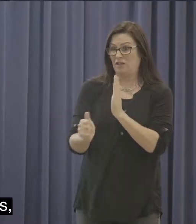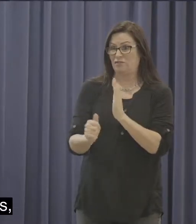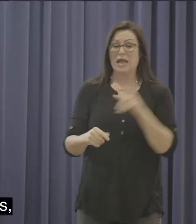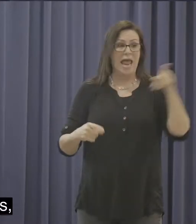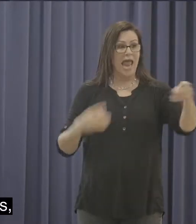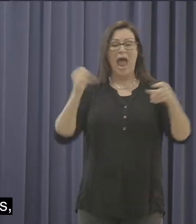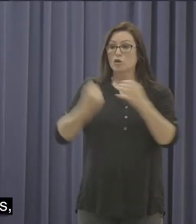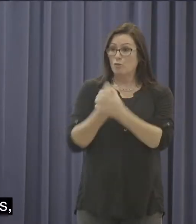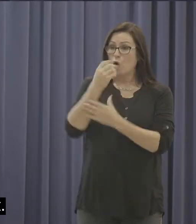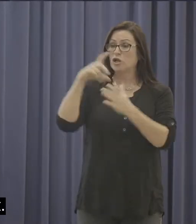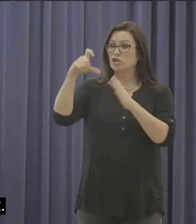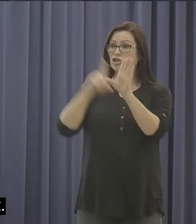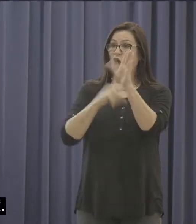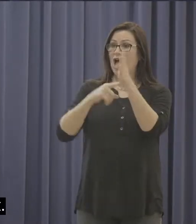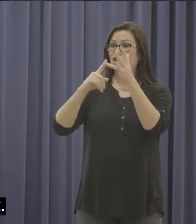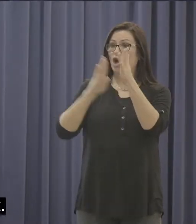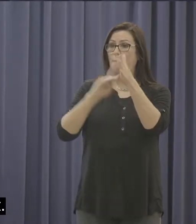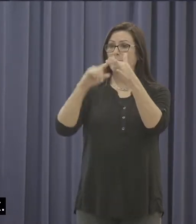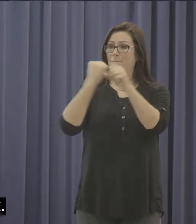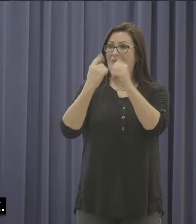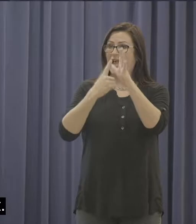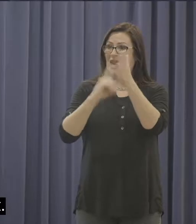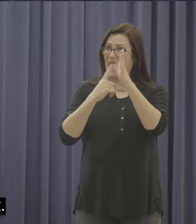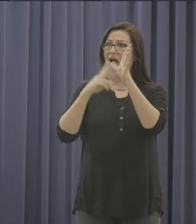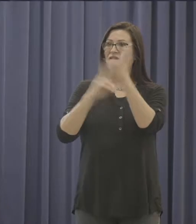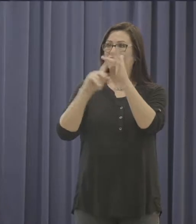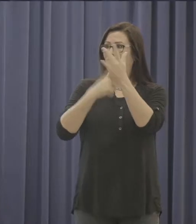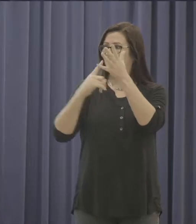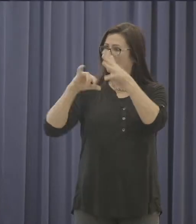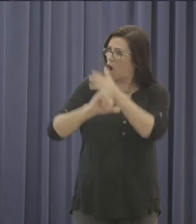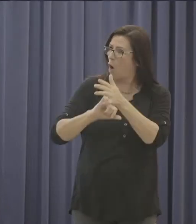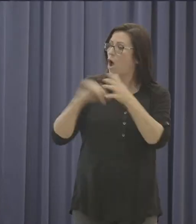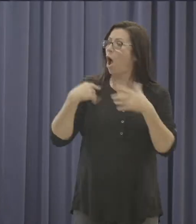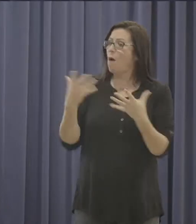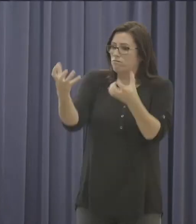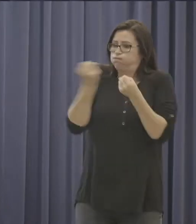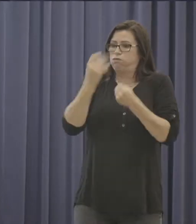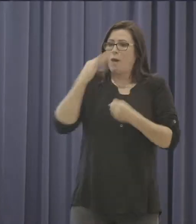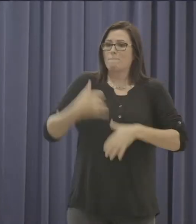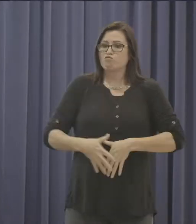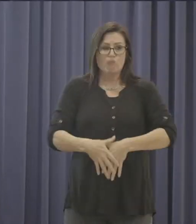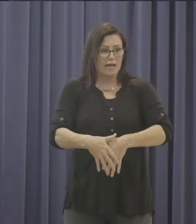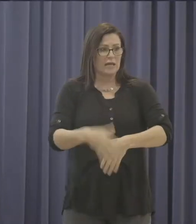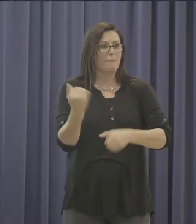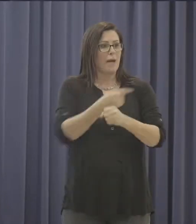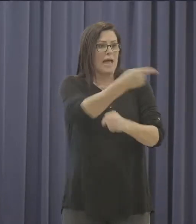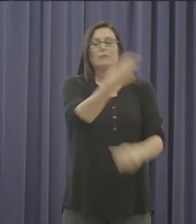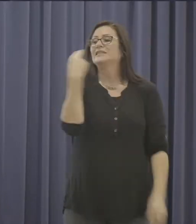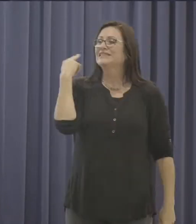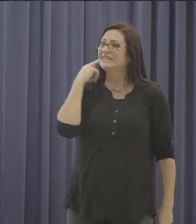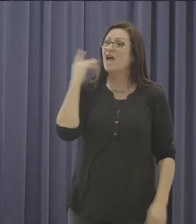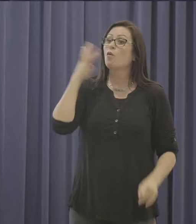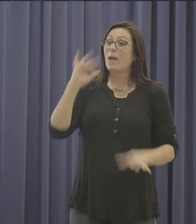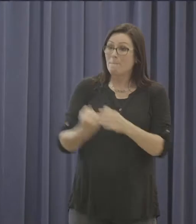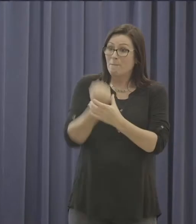with cytomegalovirus, a virus I contracted whilst pregnant. This is the cause of his deafness. Mac had multiple issues at